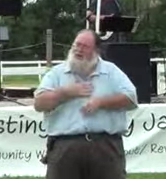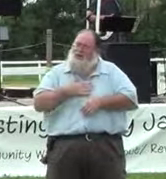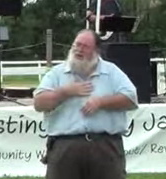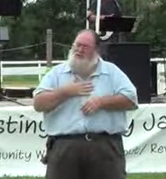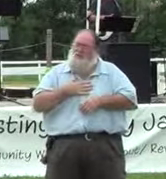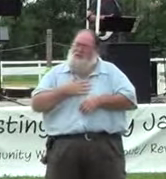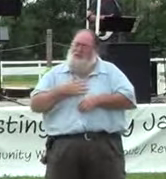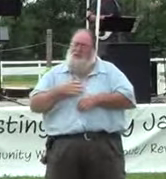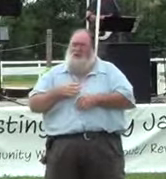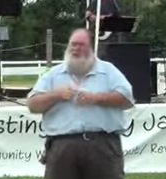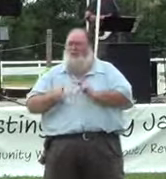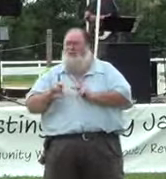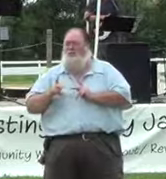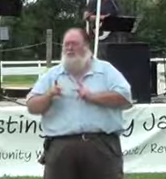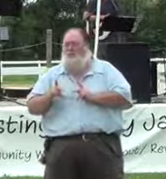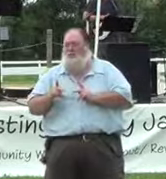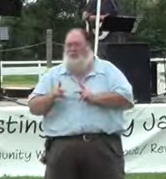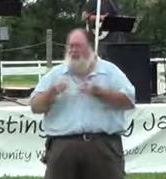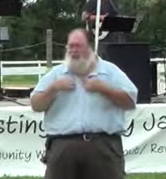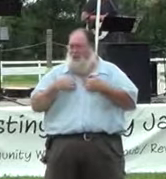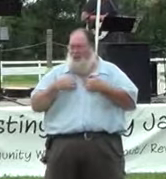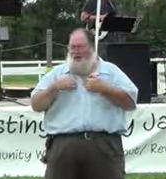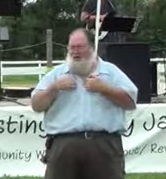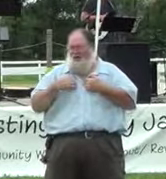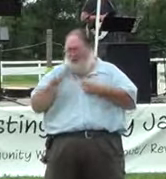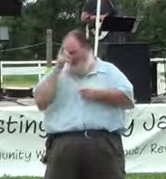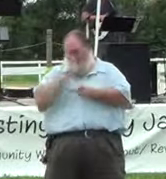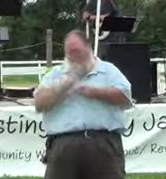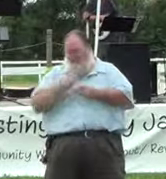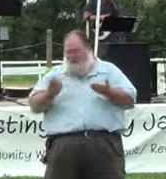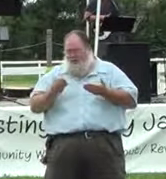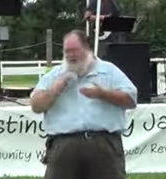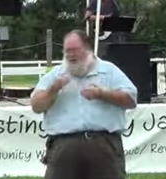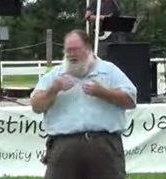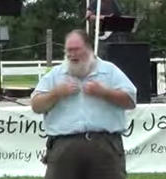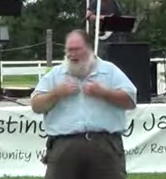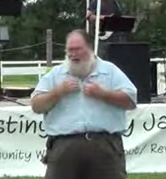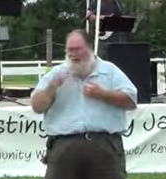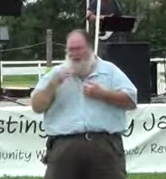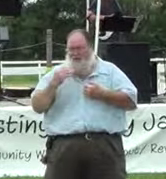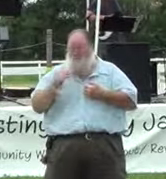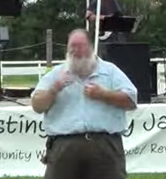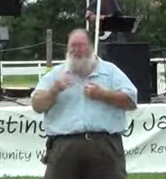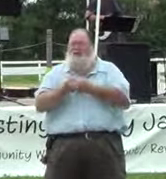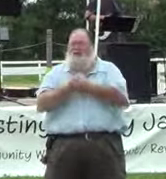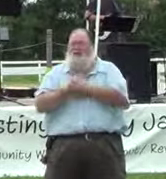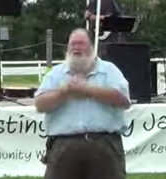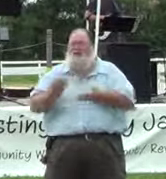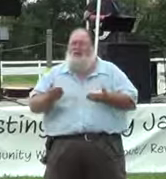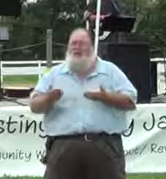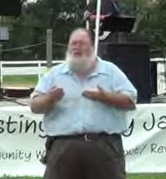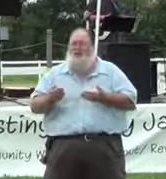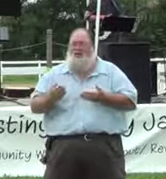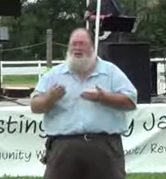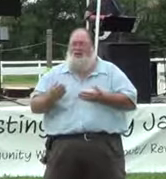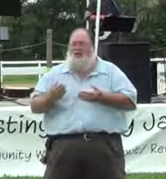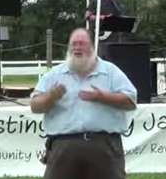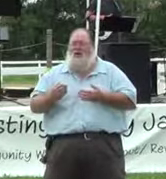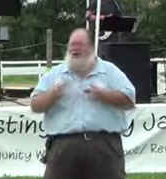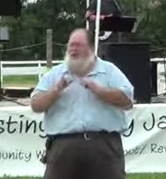your loving arms around them. There may be a single mom or a single dad that's craving for love. And Lord,